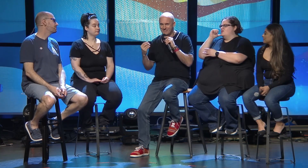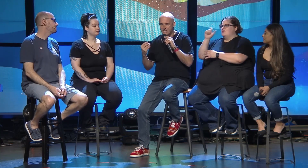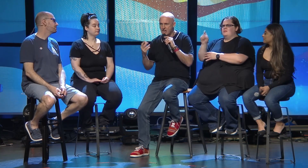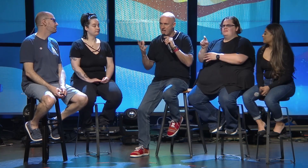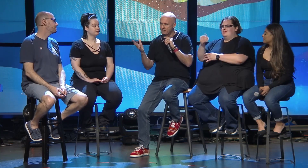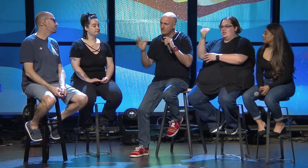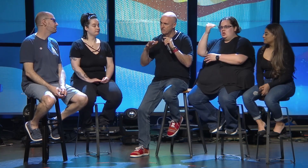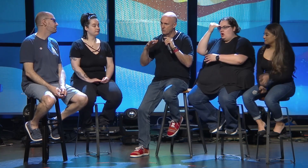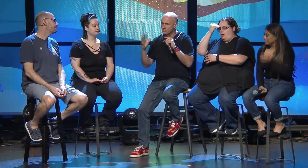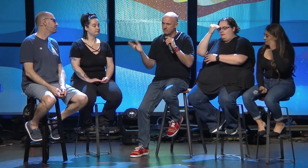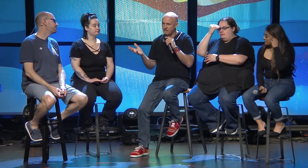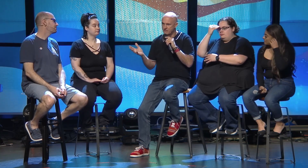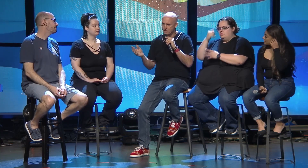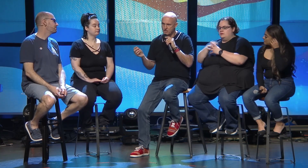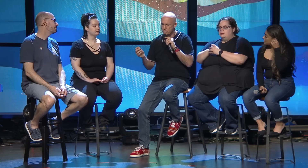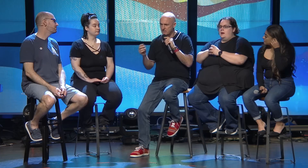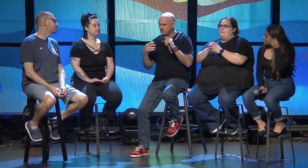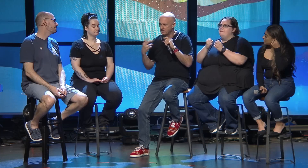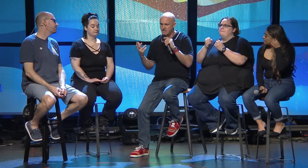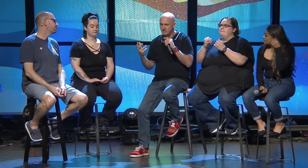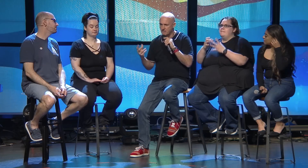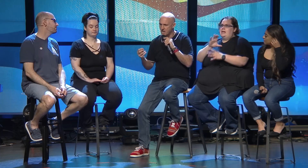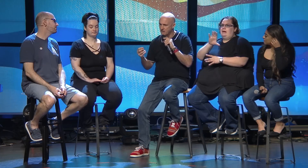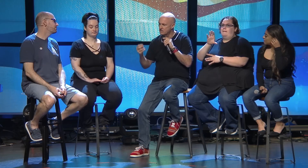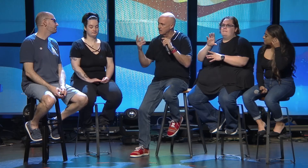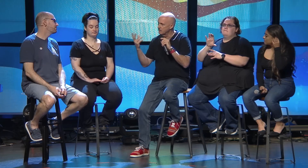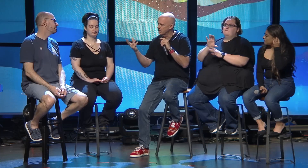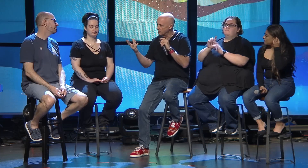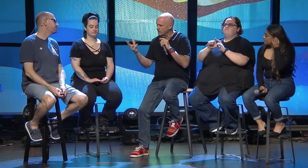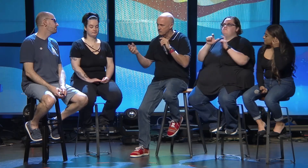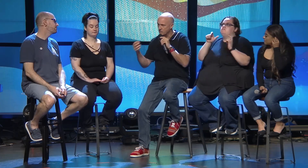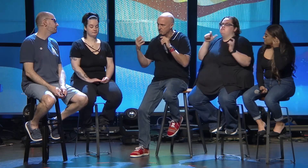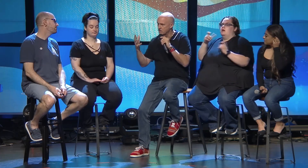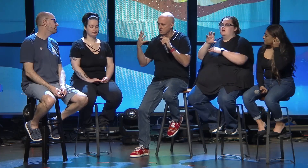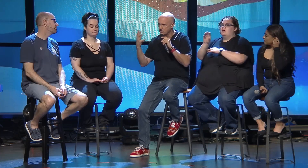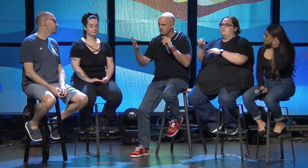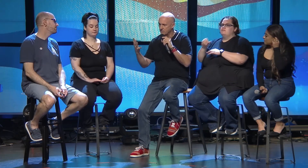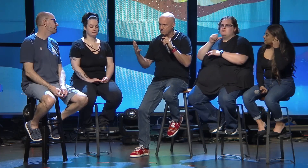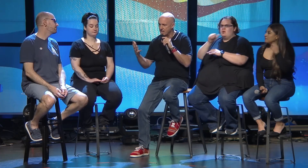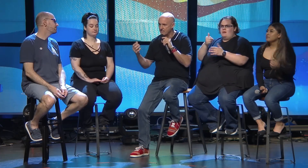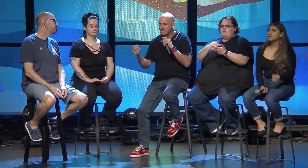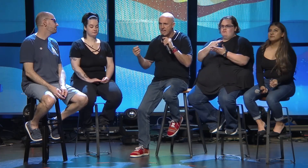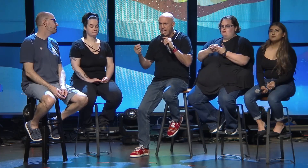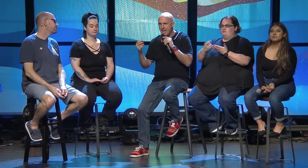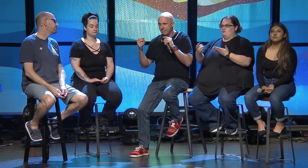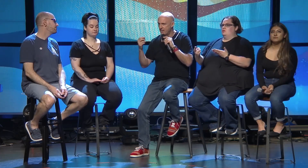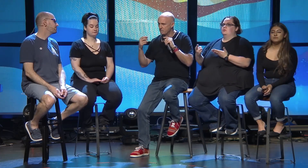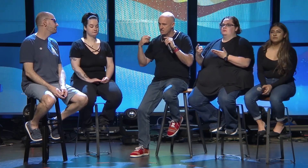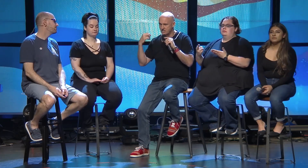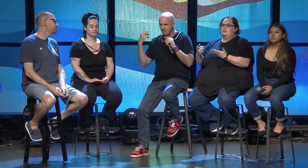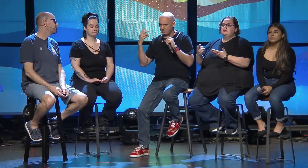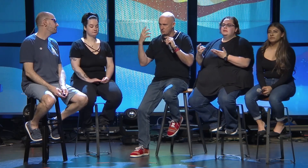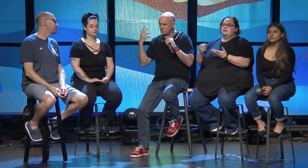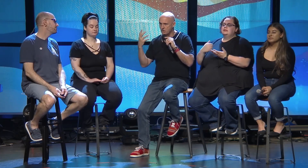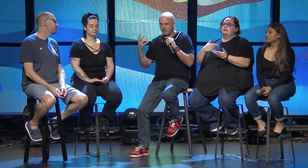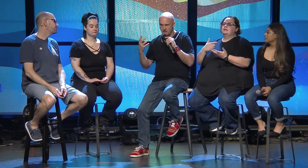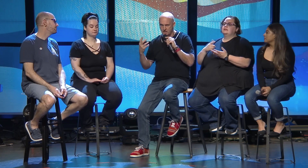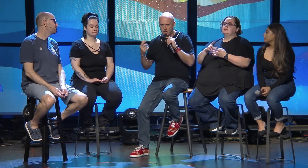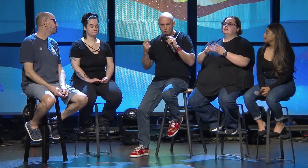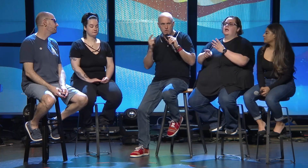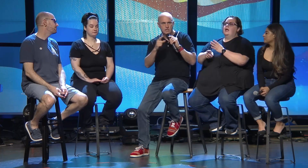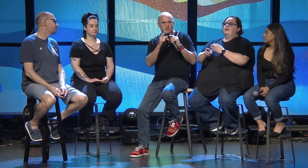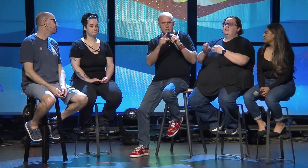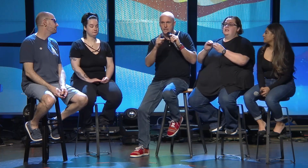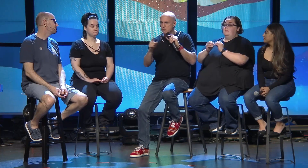it. Half of your Fortune 500 companies, they didn't have the knowledge, they didn't have the resources, which is number 5. And number 6 is your